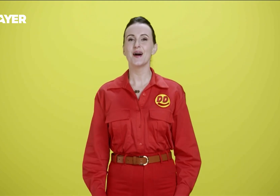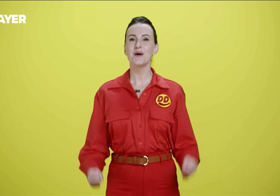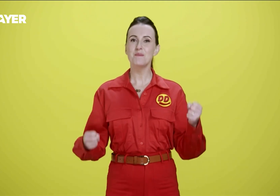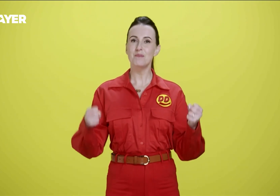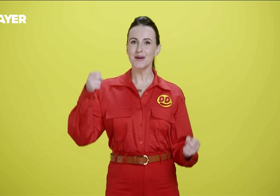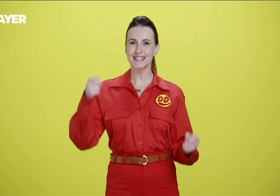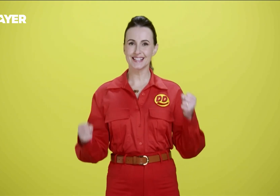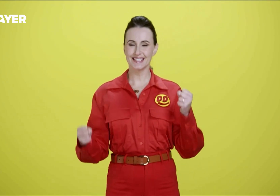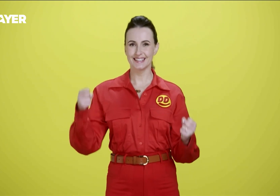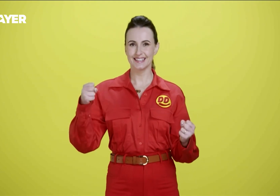Bus.